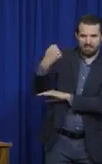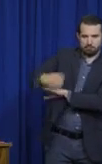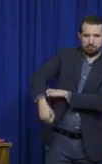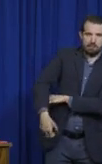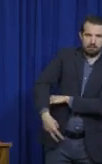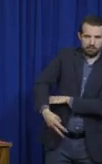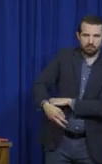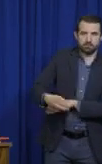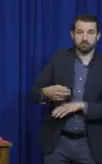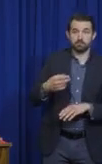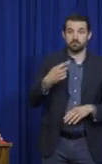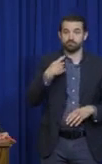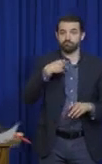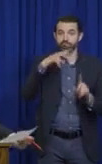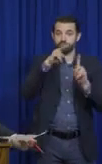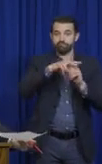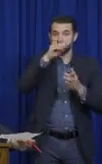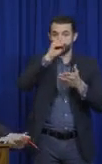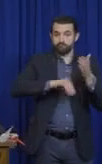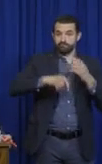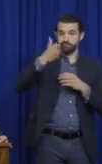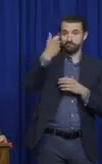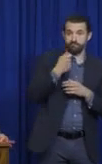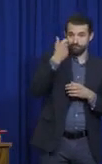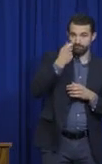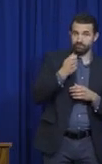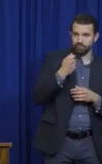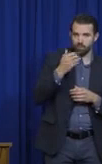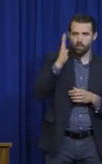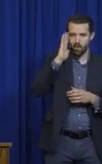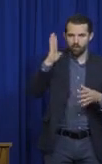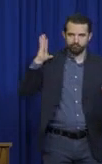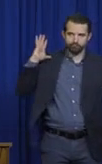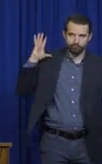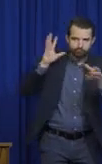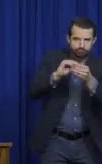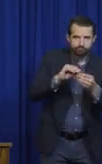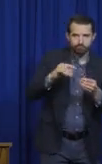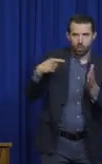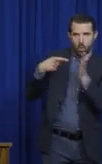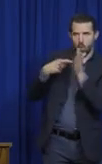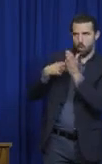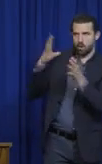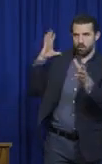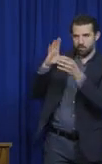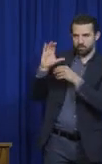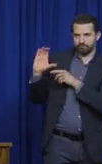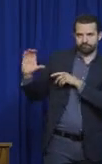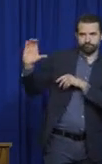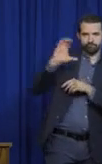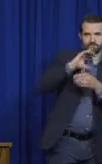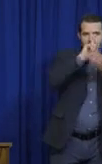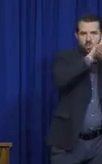will be retroactive. Let's work together for a smooth rollout for these